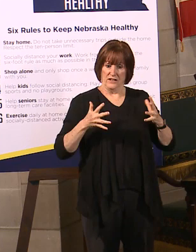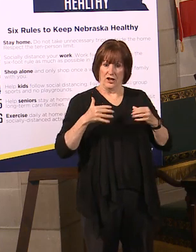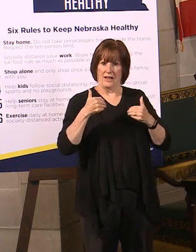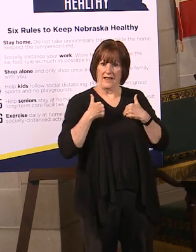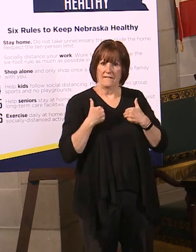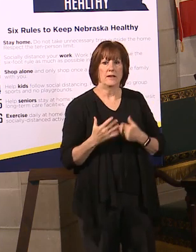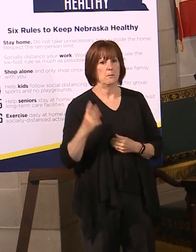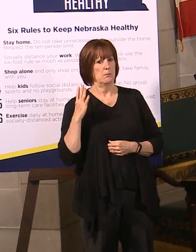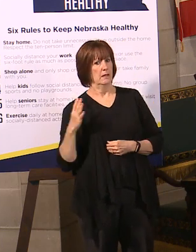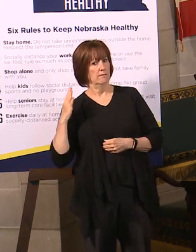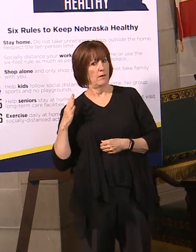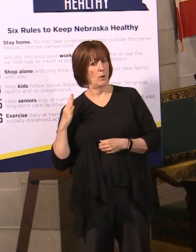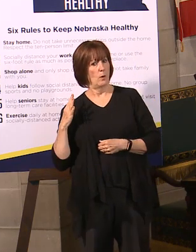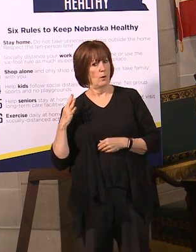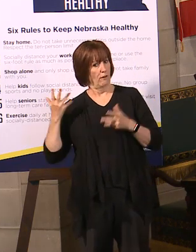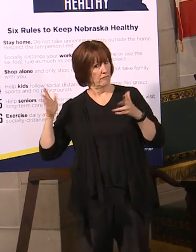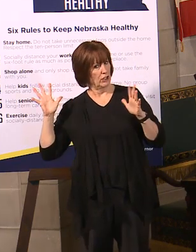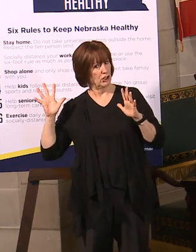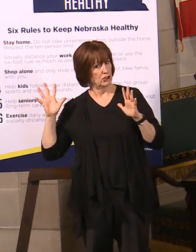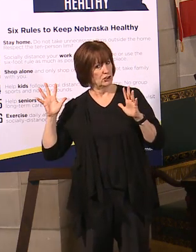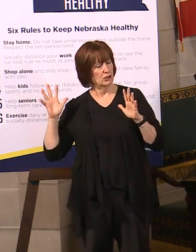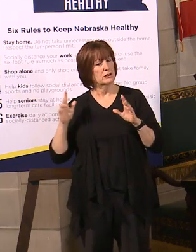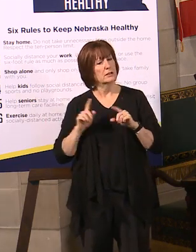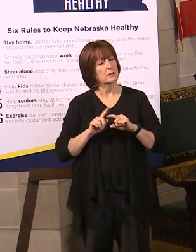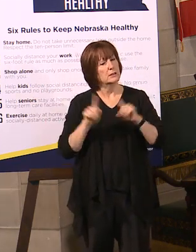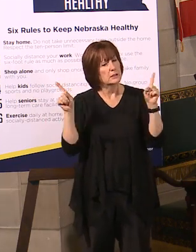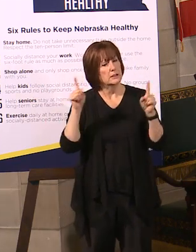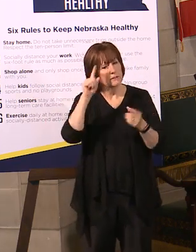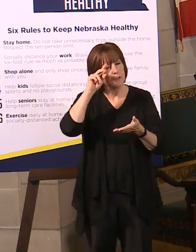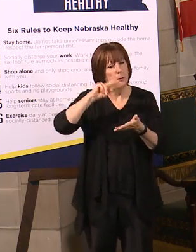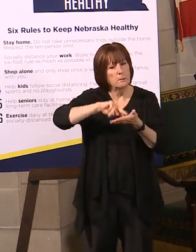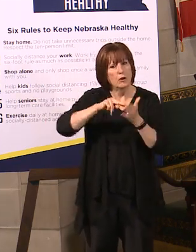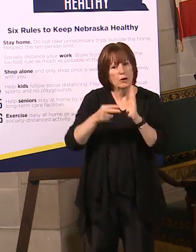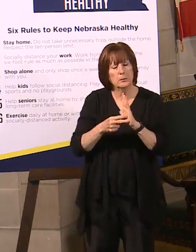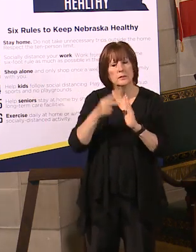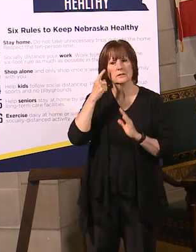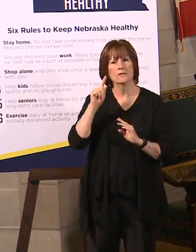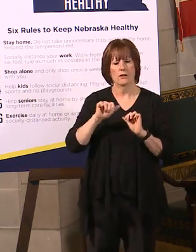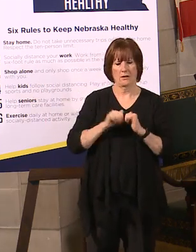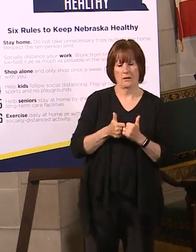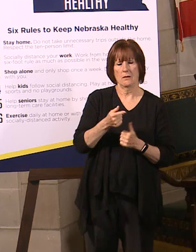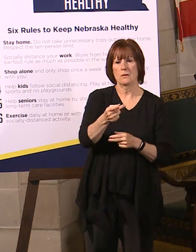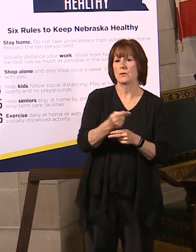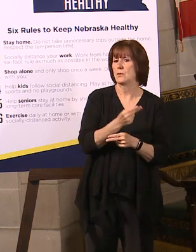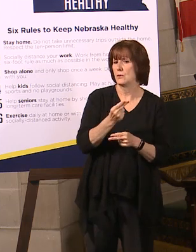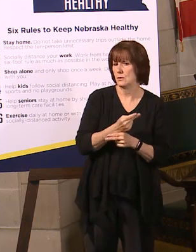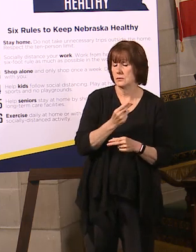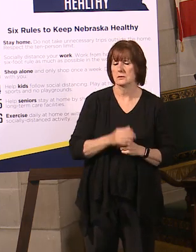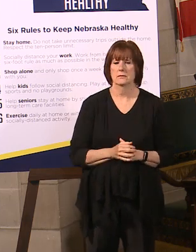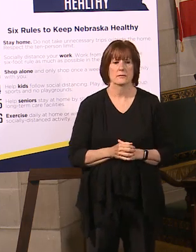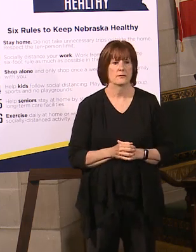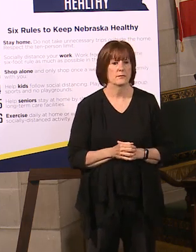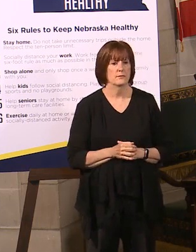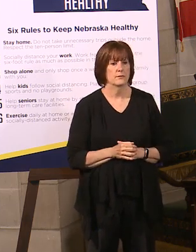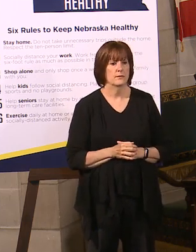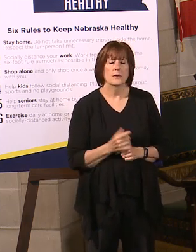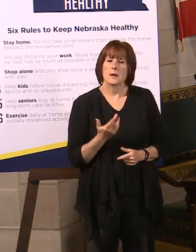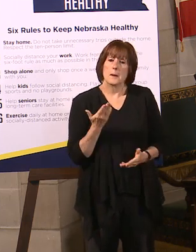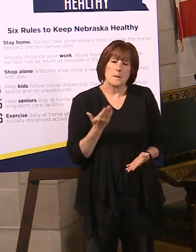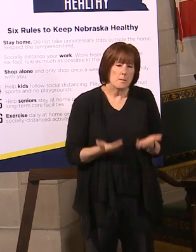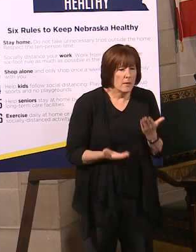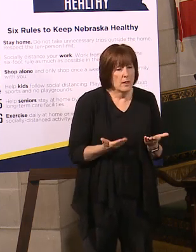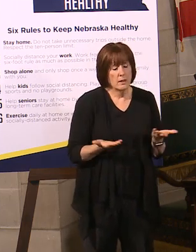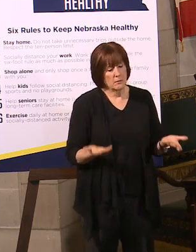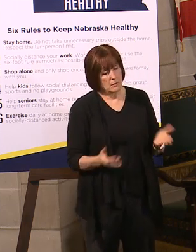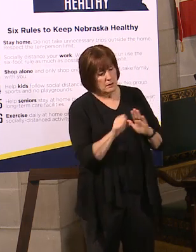the past. And so that has got a different purpose with regard to how you might use it. And we may, at the